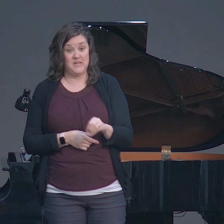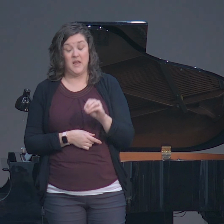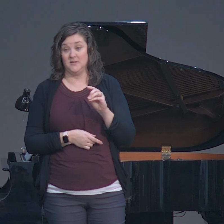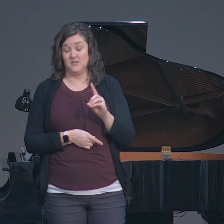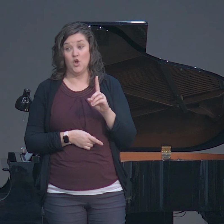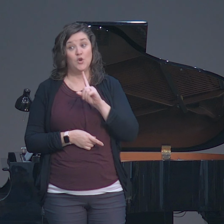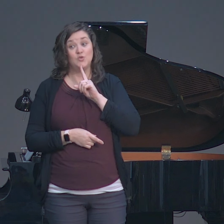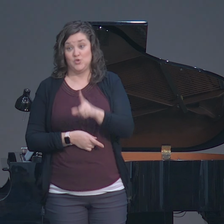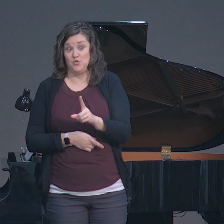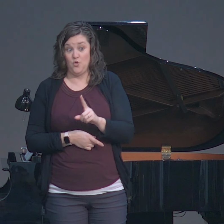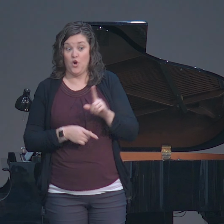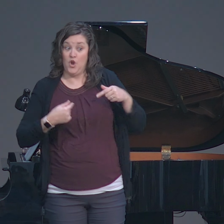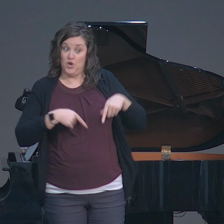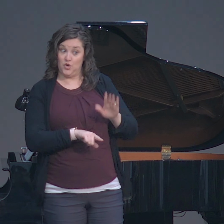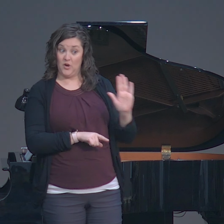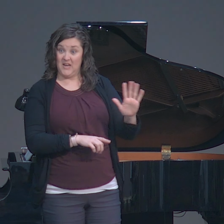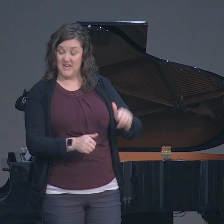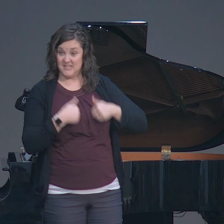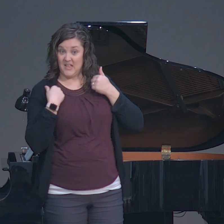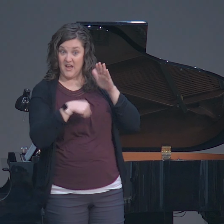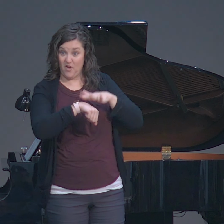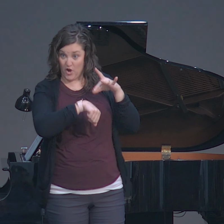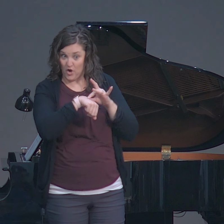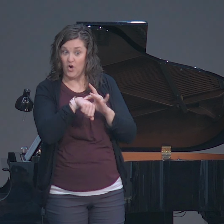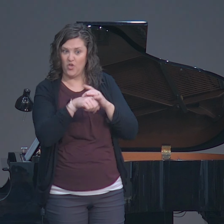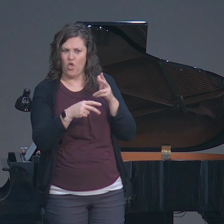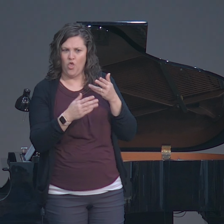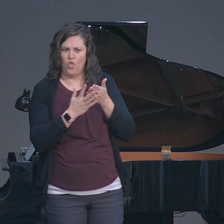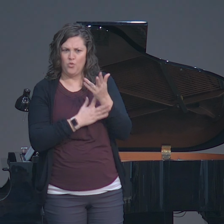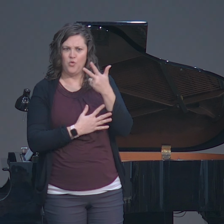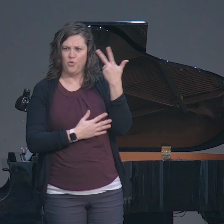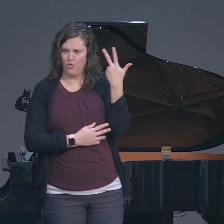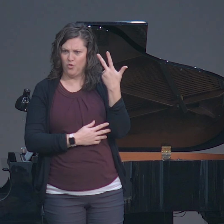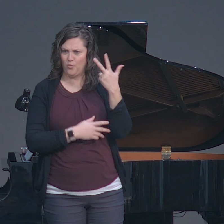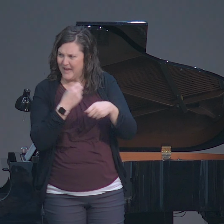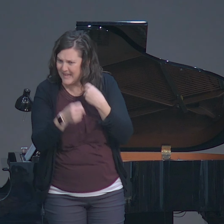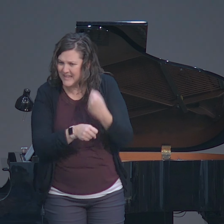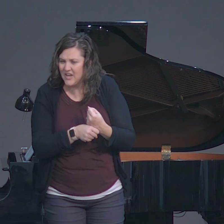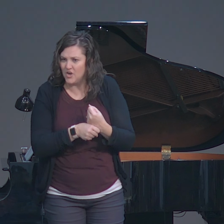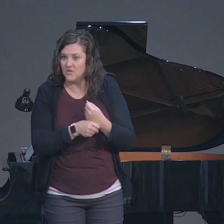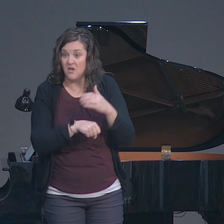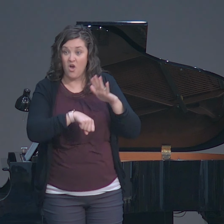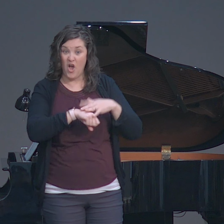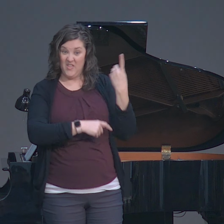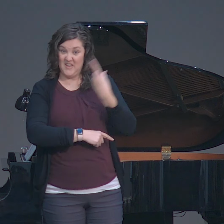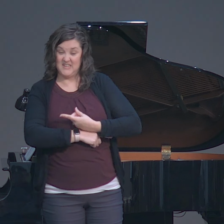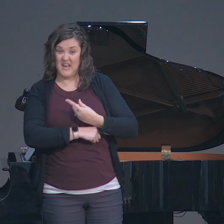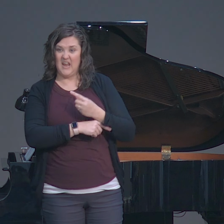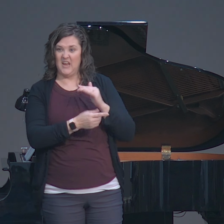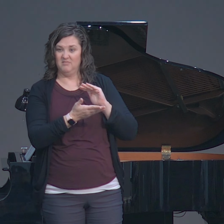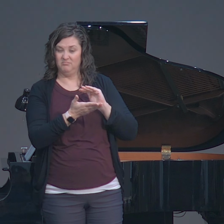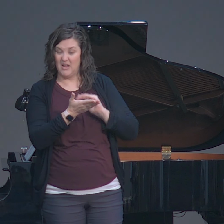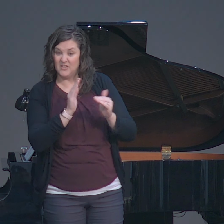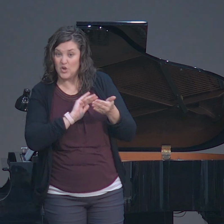his life on earth and his three-year ministry on the Day of Atonement, Jesus fasted.